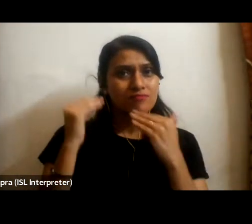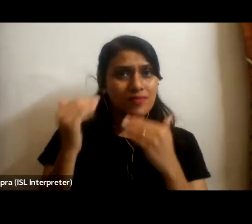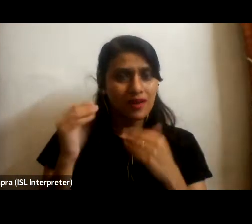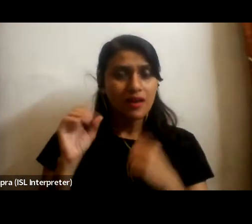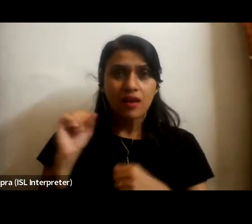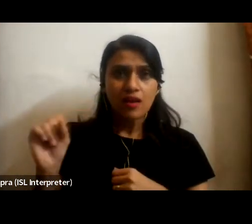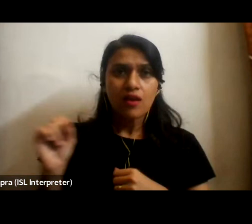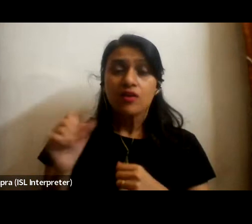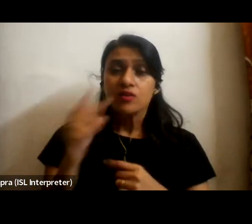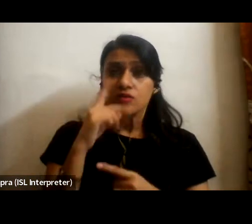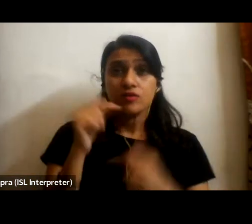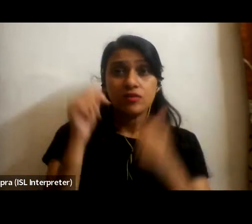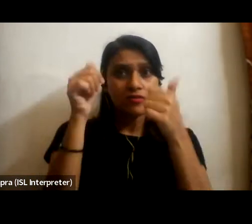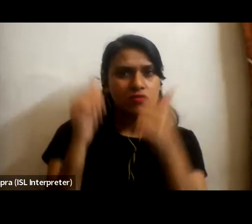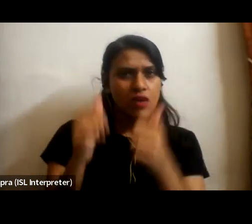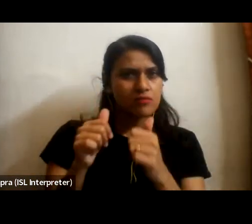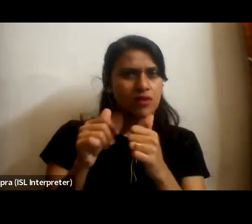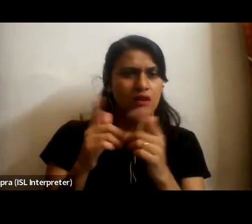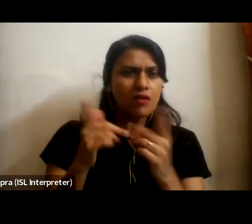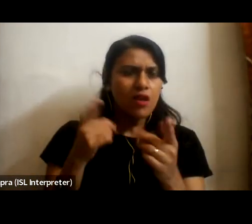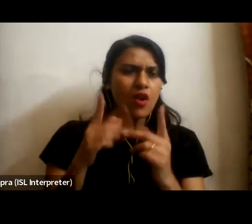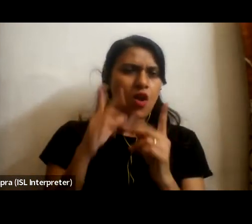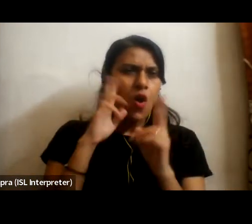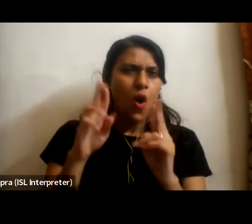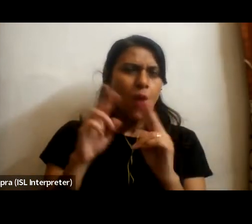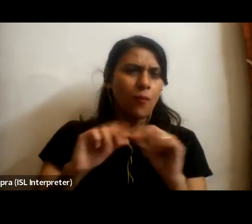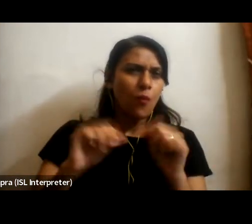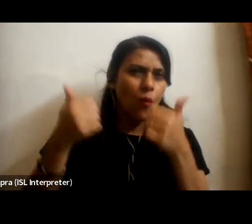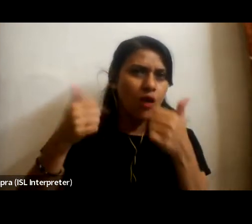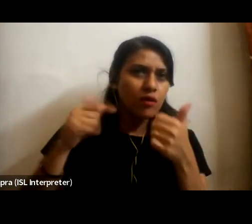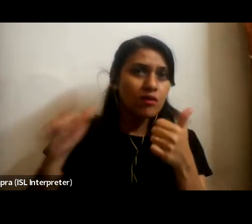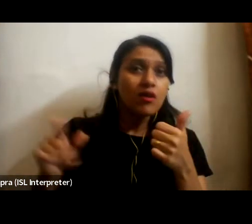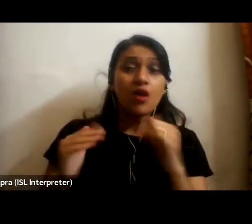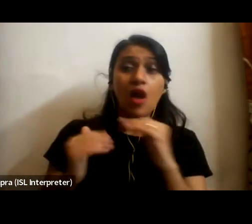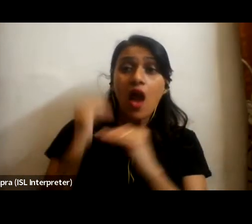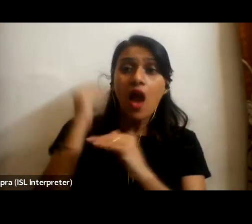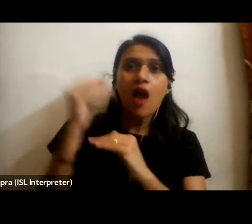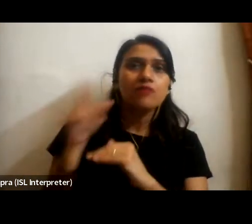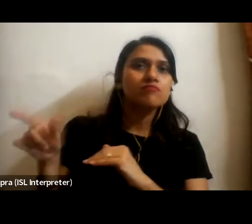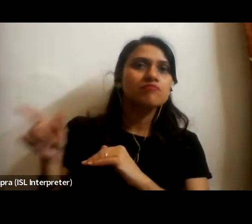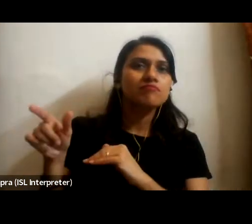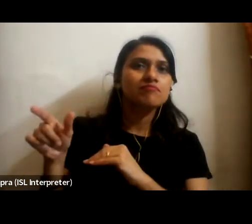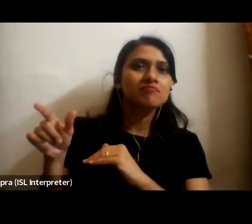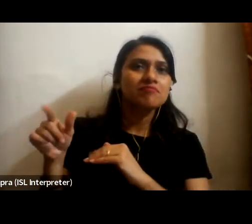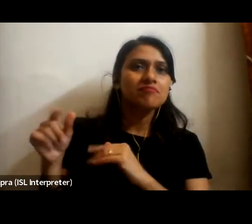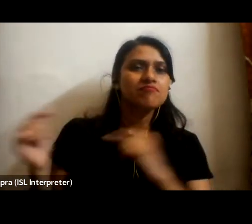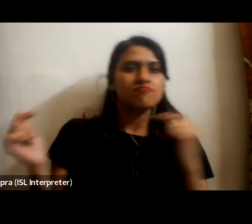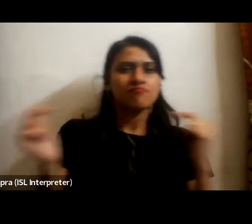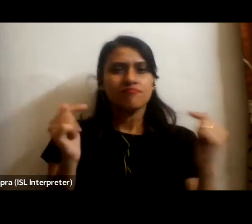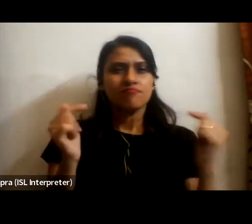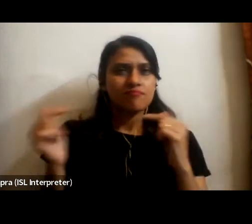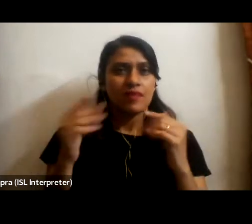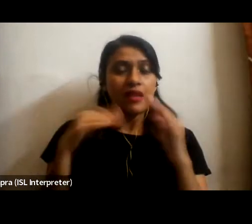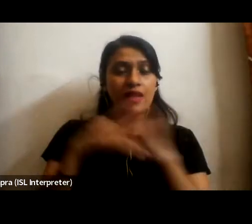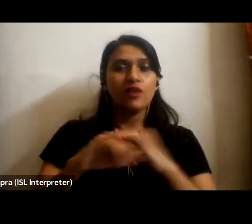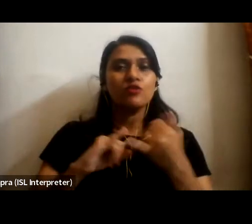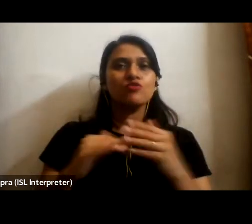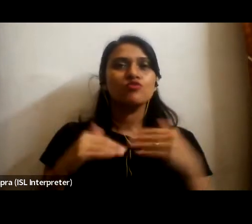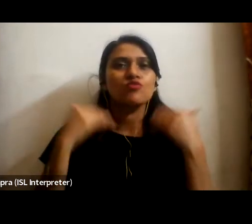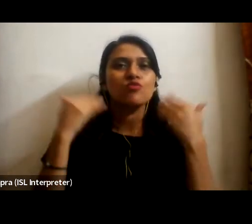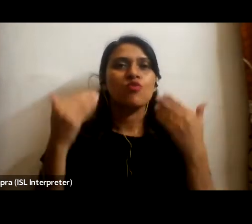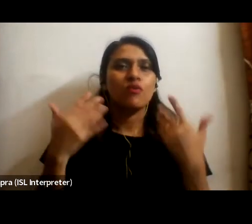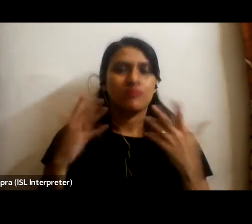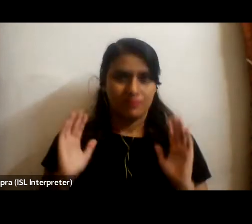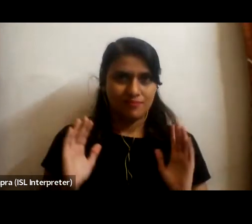outcome is doubled if a senior advocate is the one arguing the case before a Supreme Court judge. Then